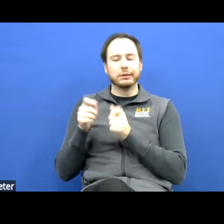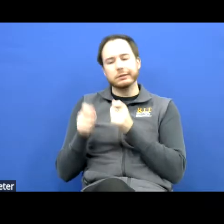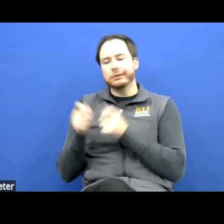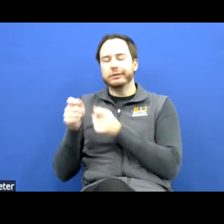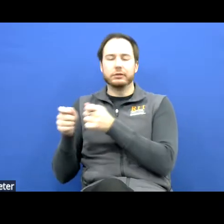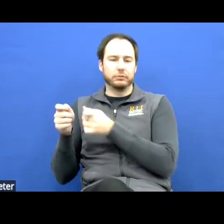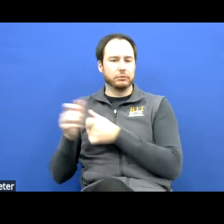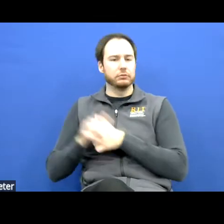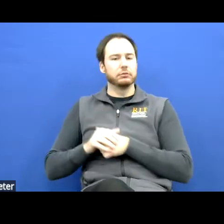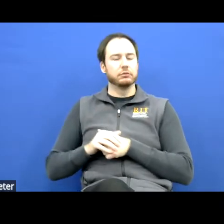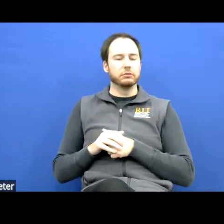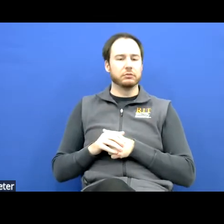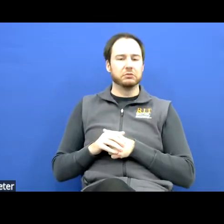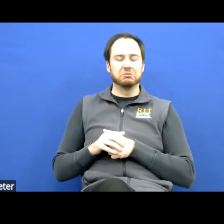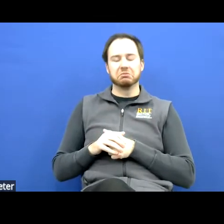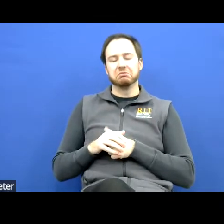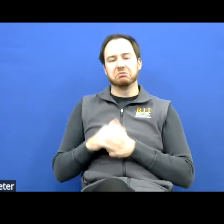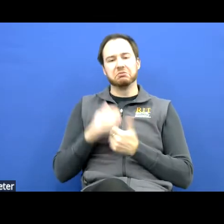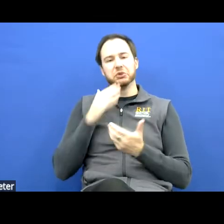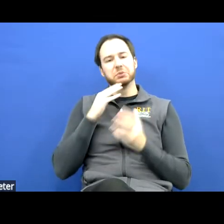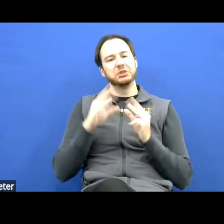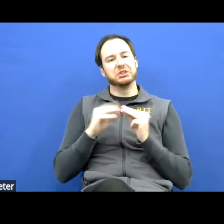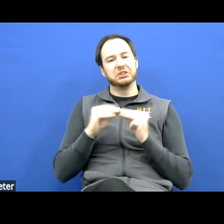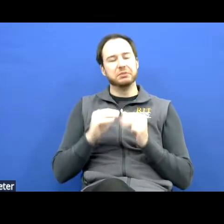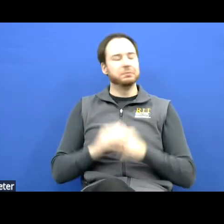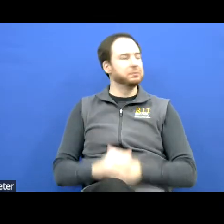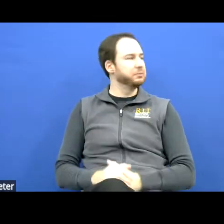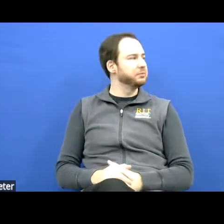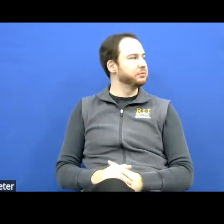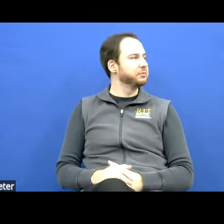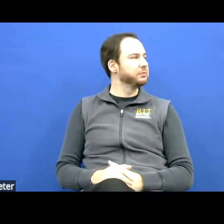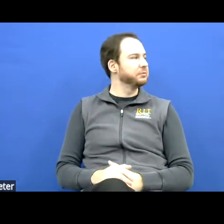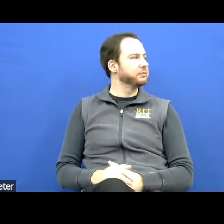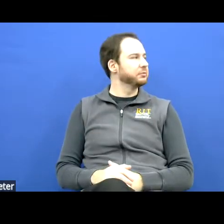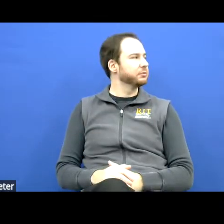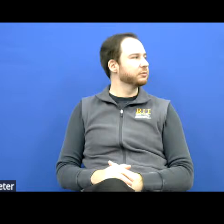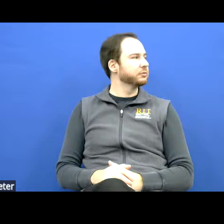but it's a very, very good meeting.